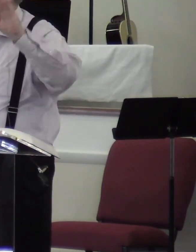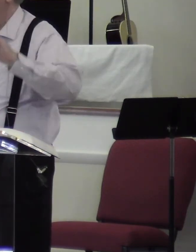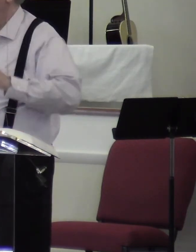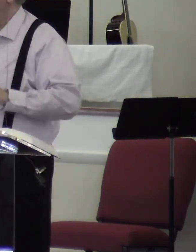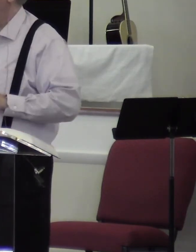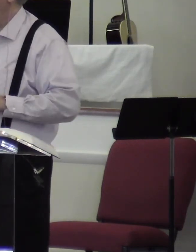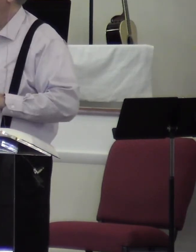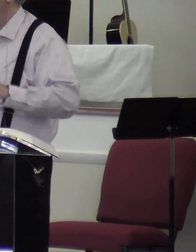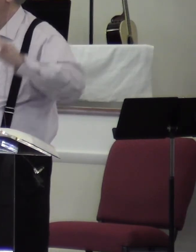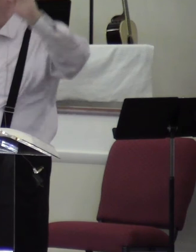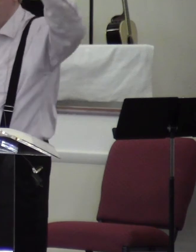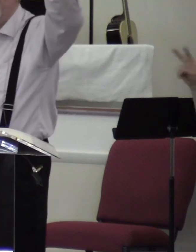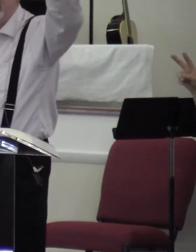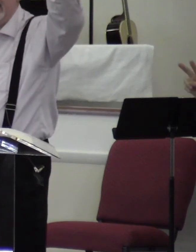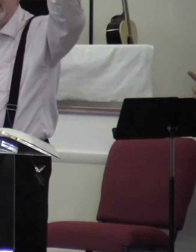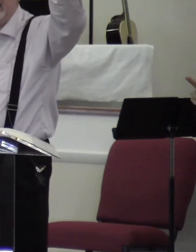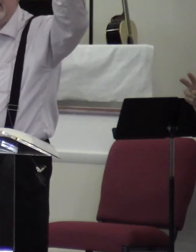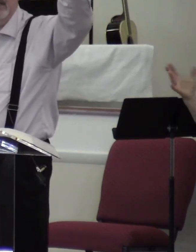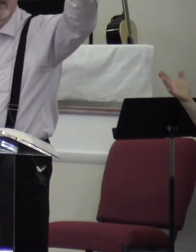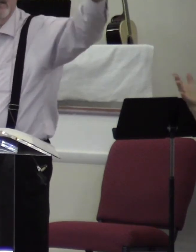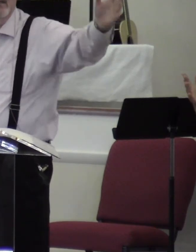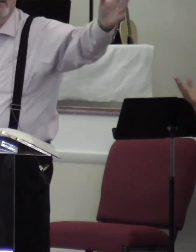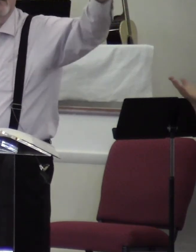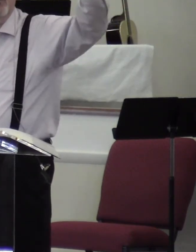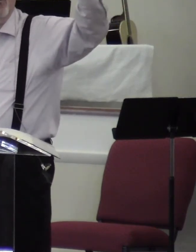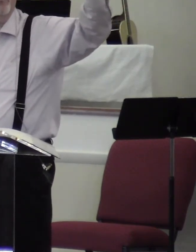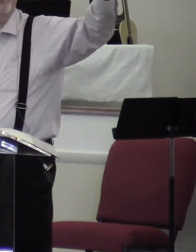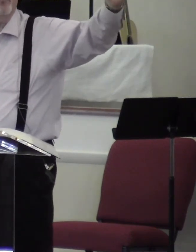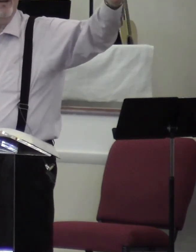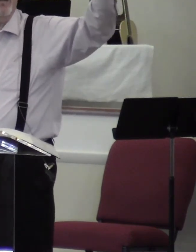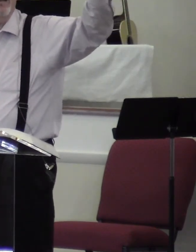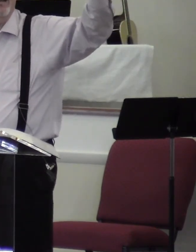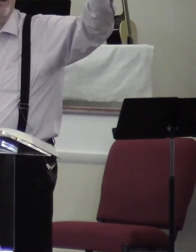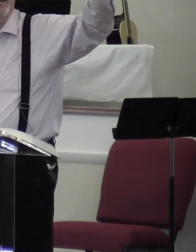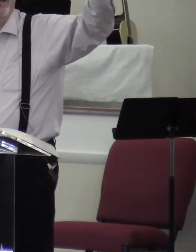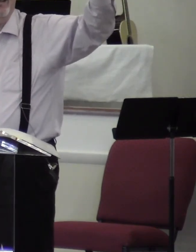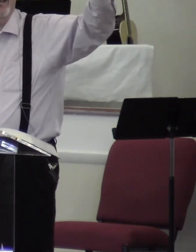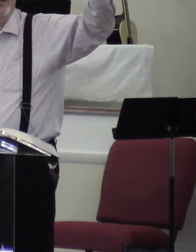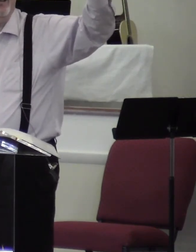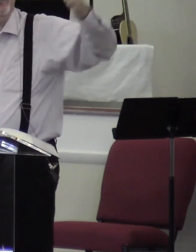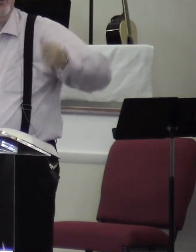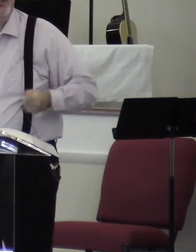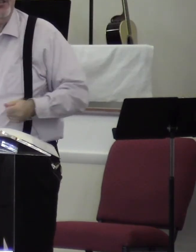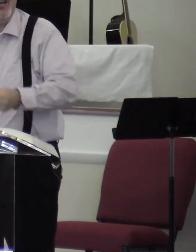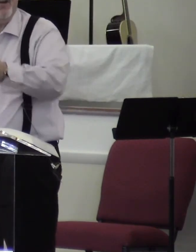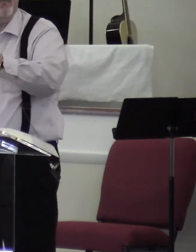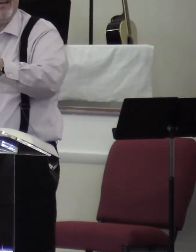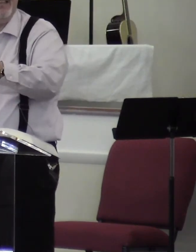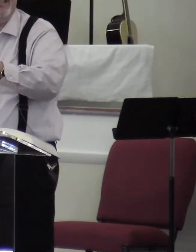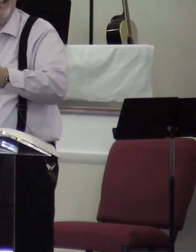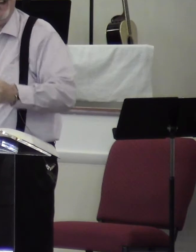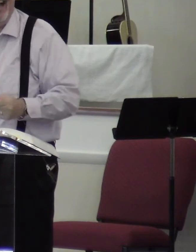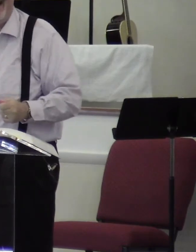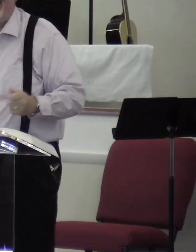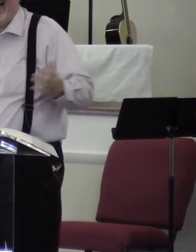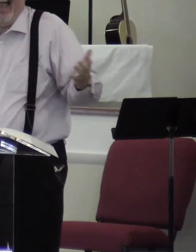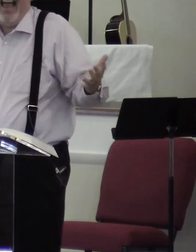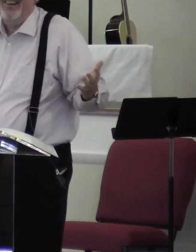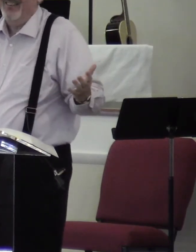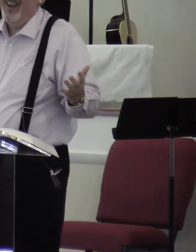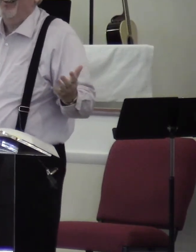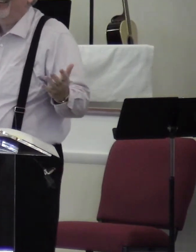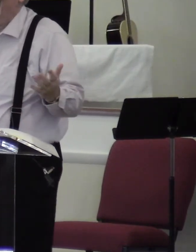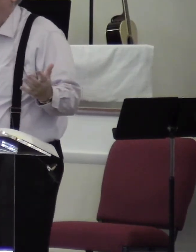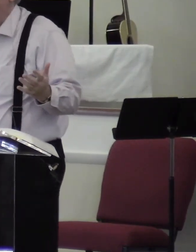One, two, three, more than three. Push a chair up against it at night.